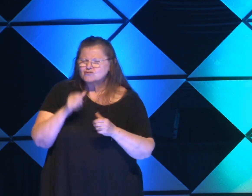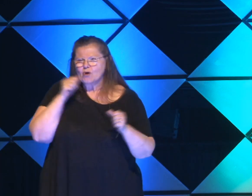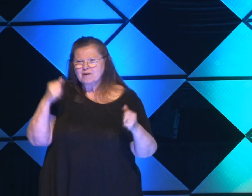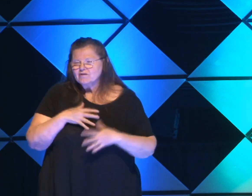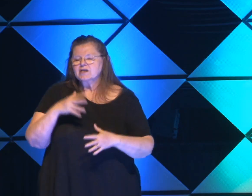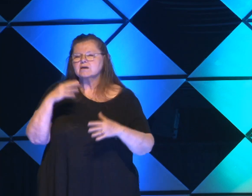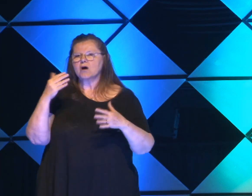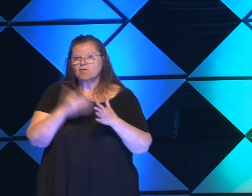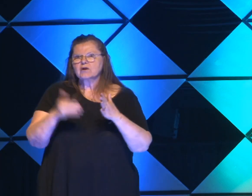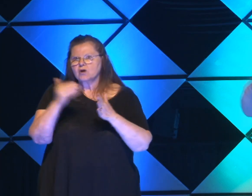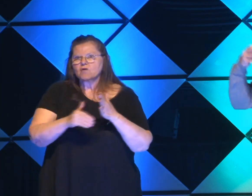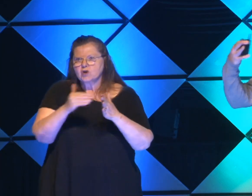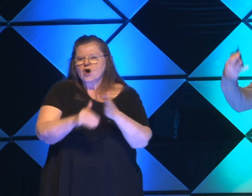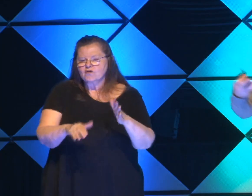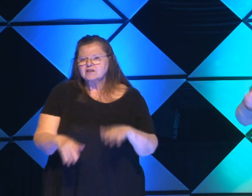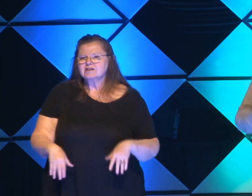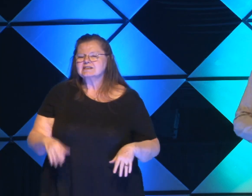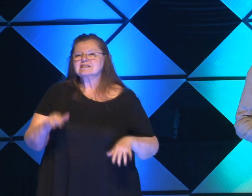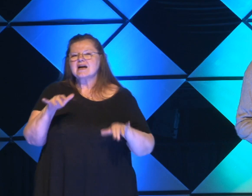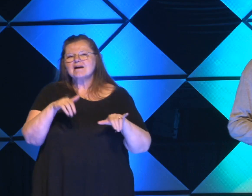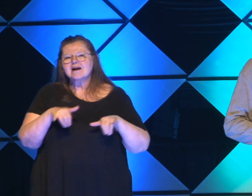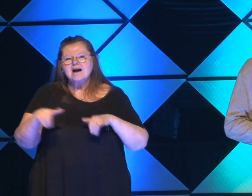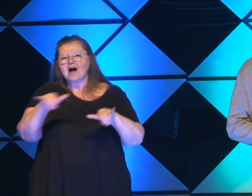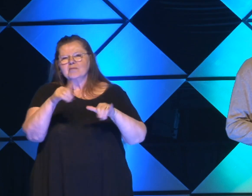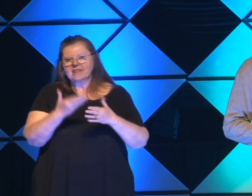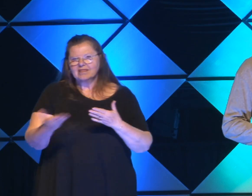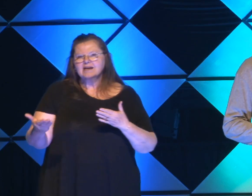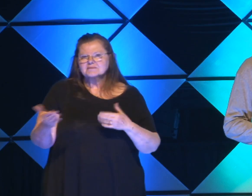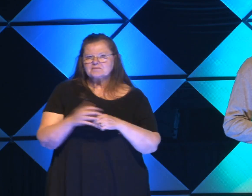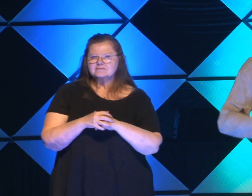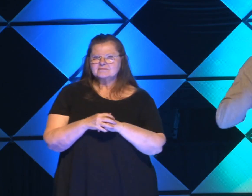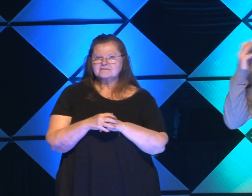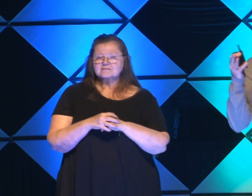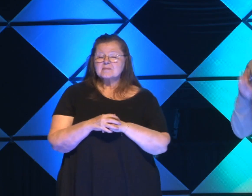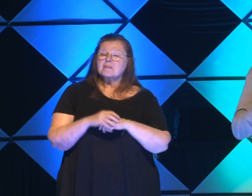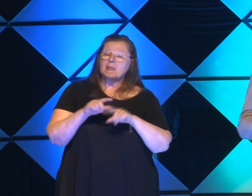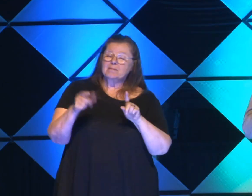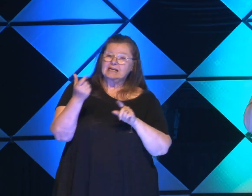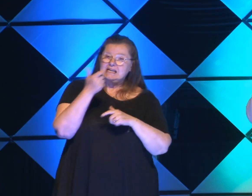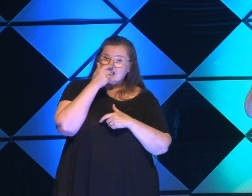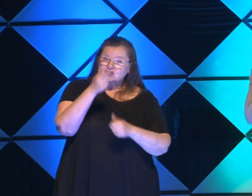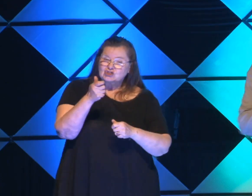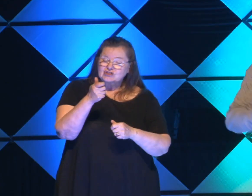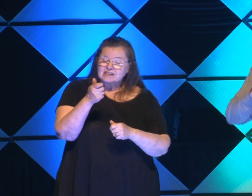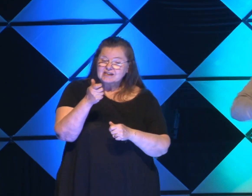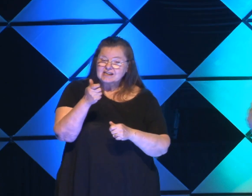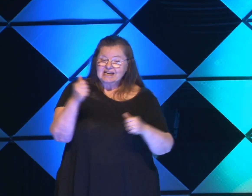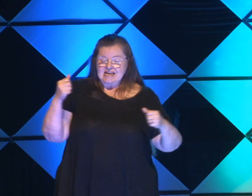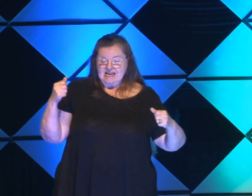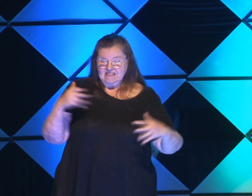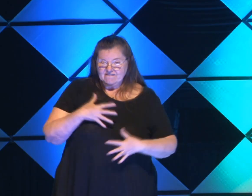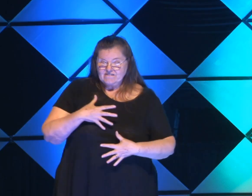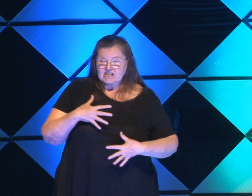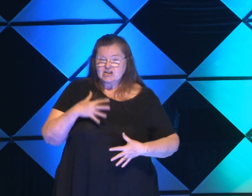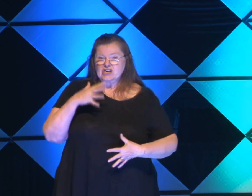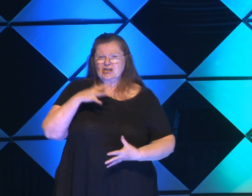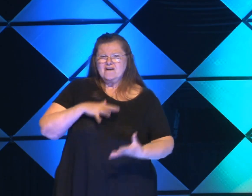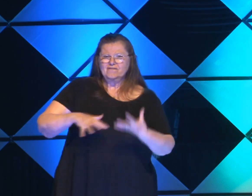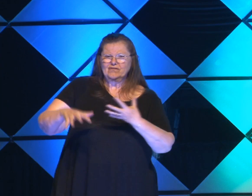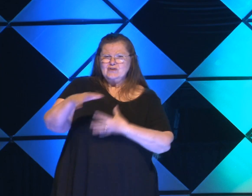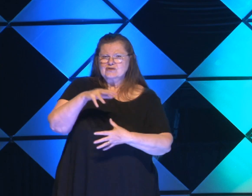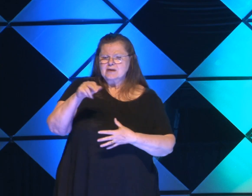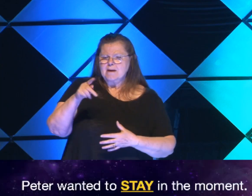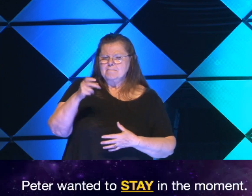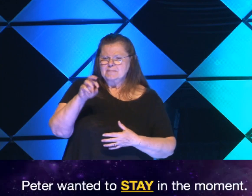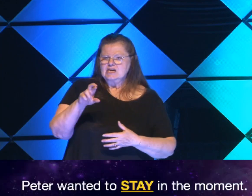afraid. Right? It's just a common thing. But isn't it interesting that in the fear and in the confusion, Peter